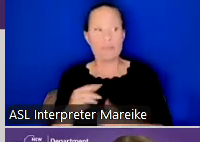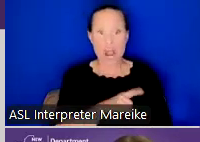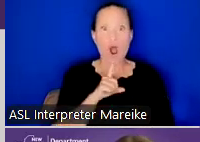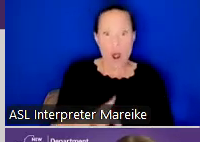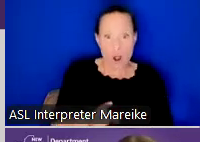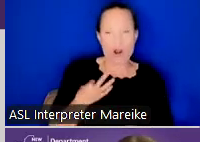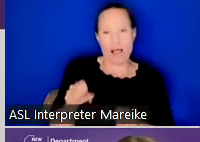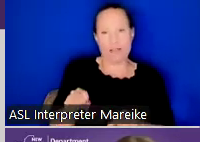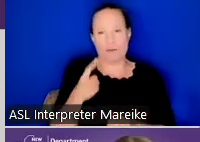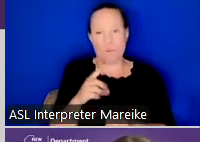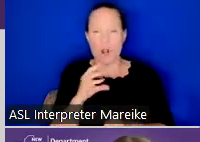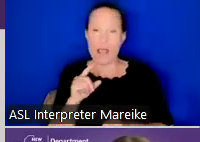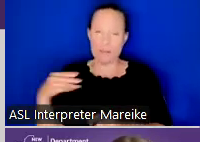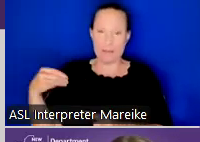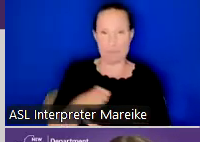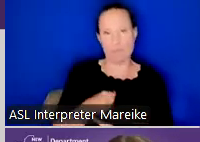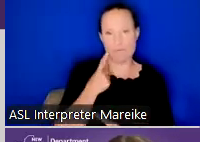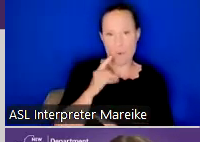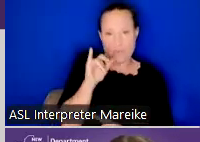for and be reimbursed for